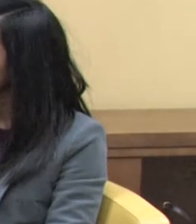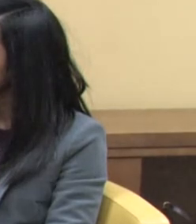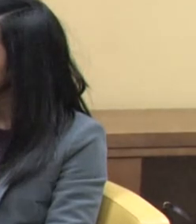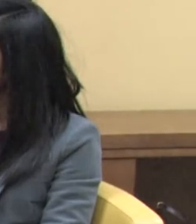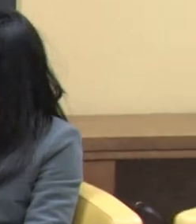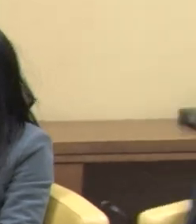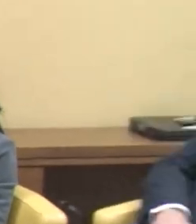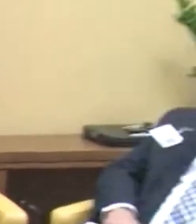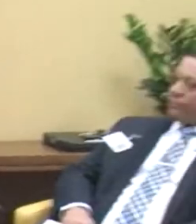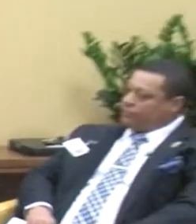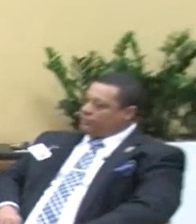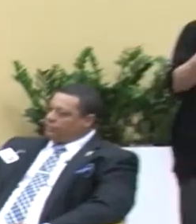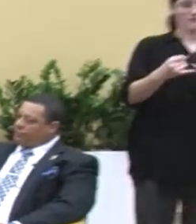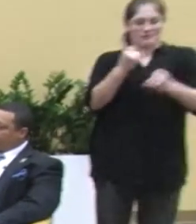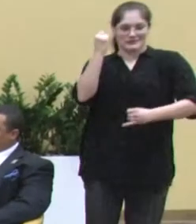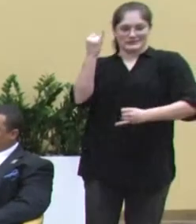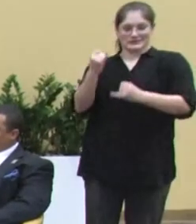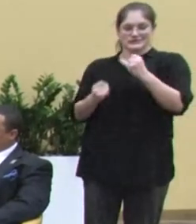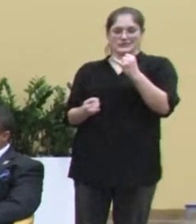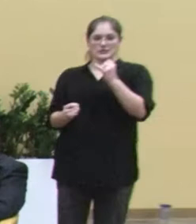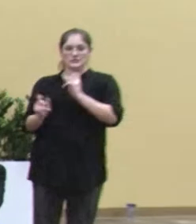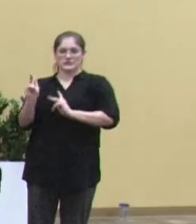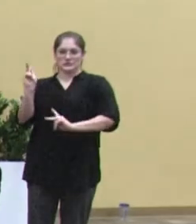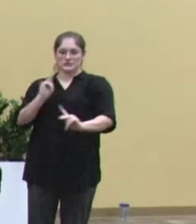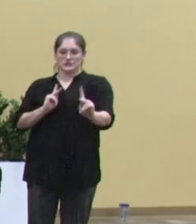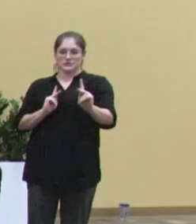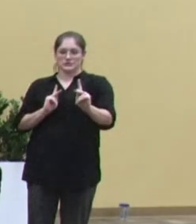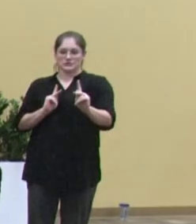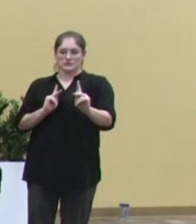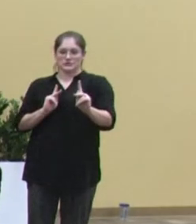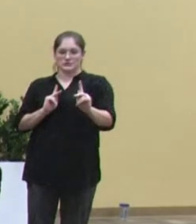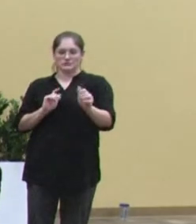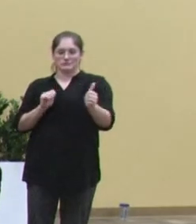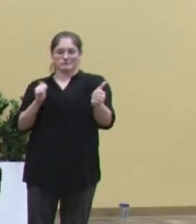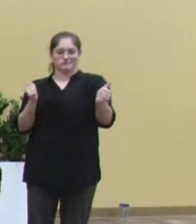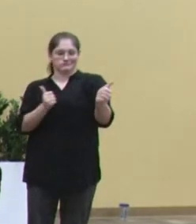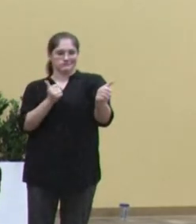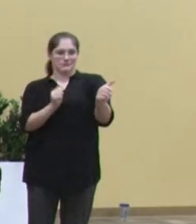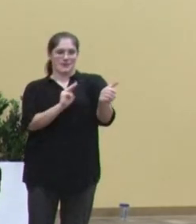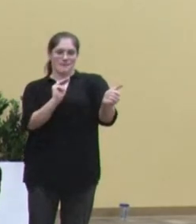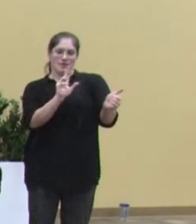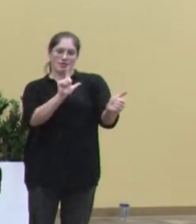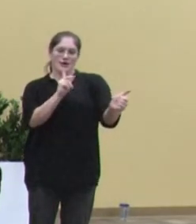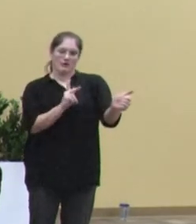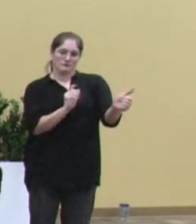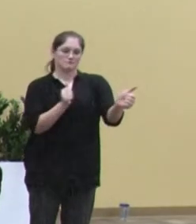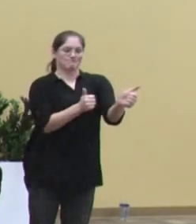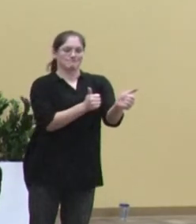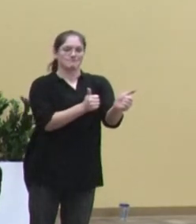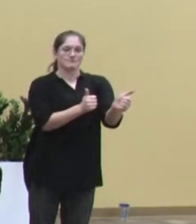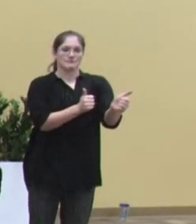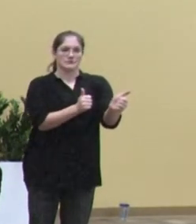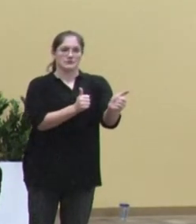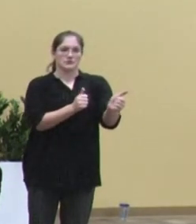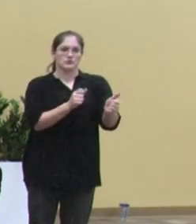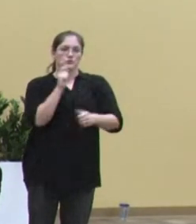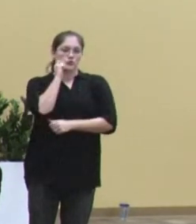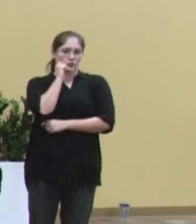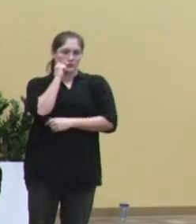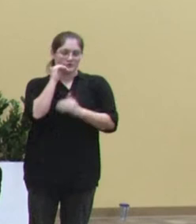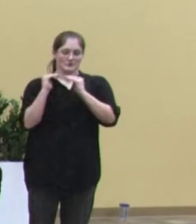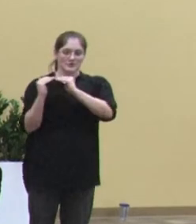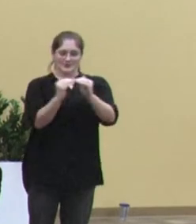one of the last people to come around to Dr. King's approach to achieving racial justice. I